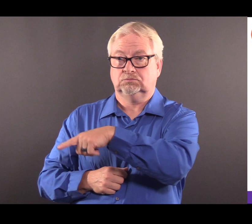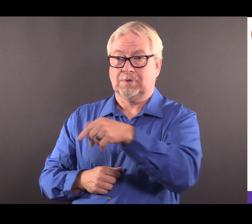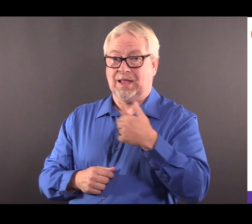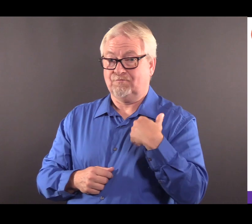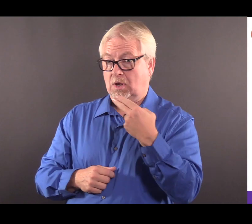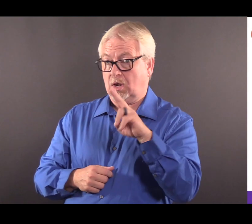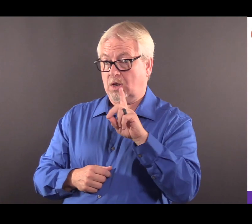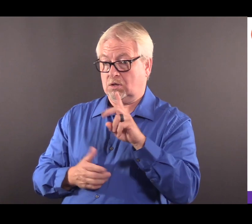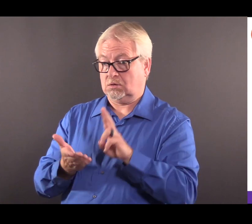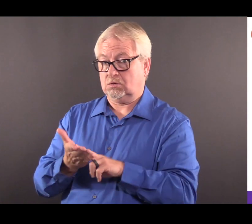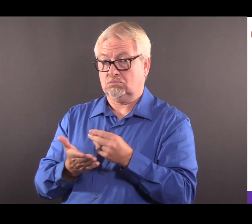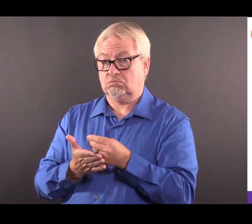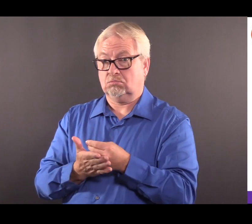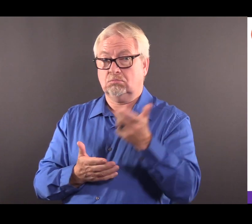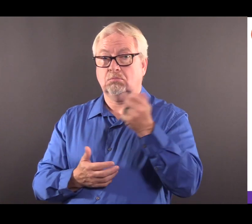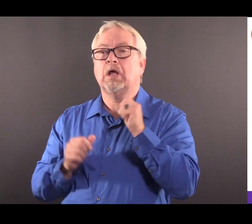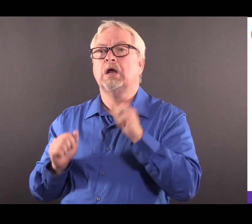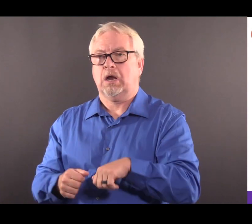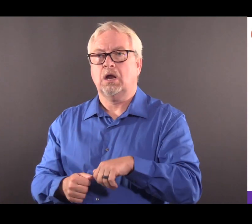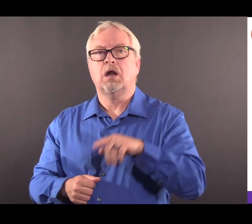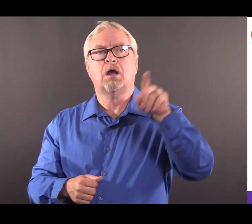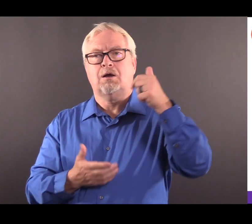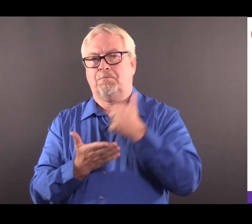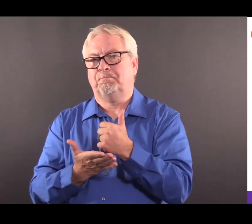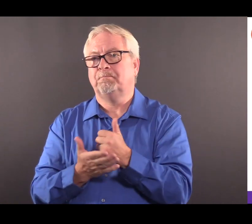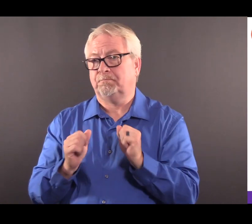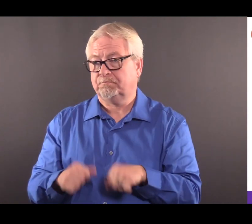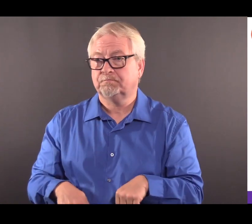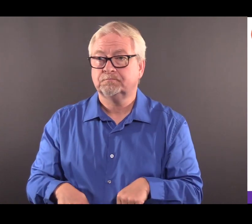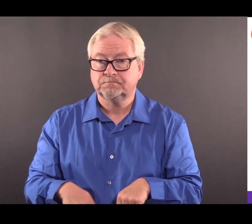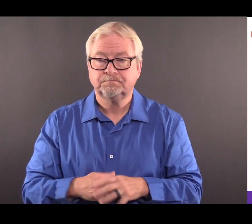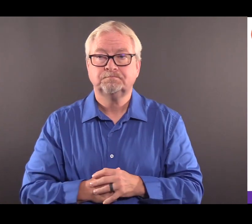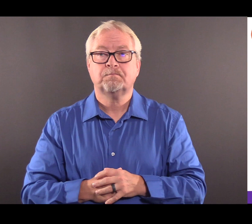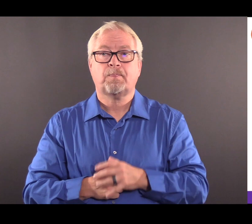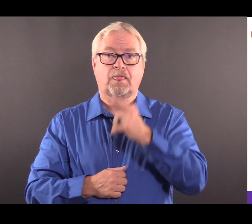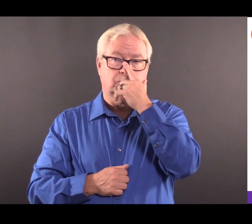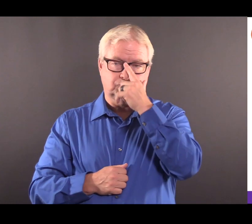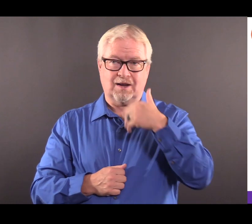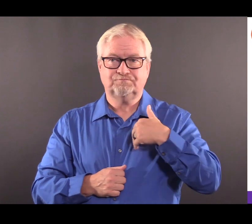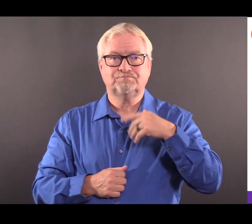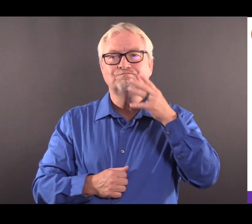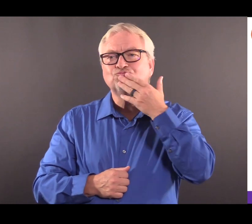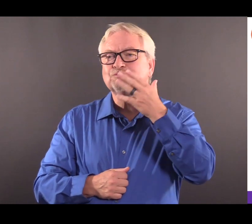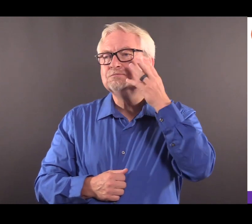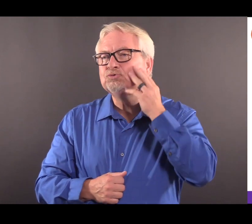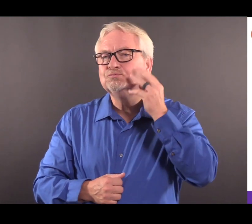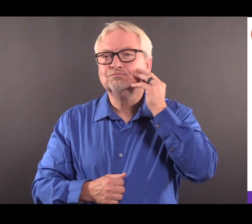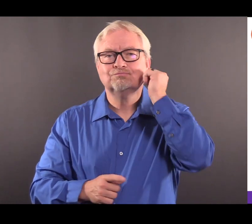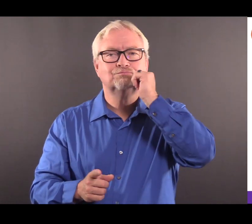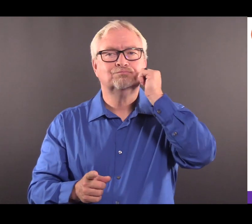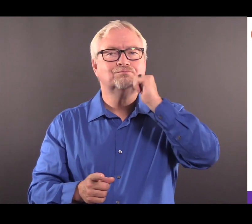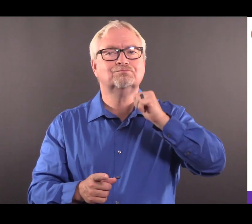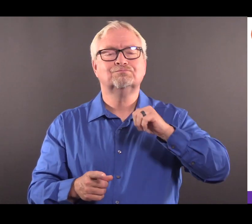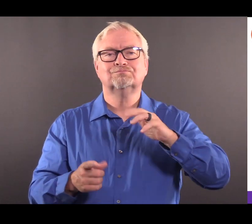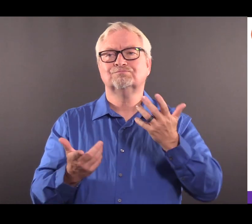Other VSPs who have HUD funding can also be helpful resources. They will have